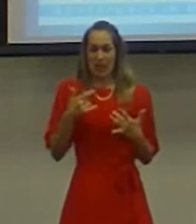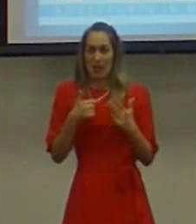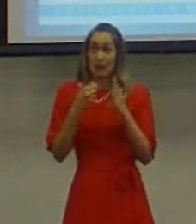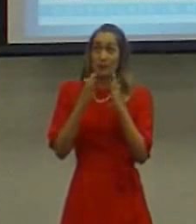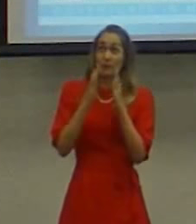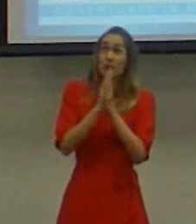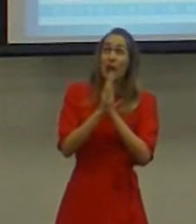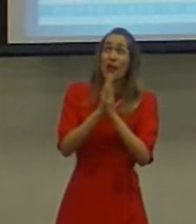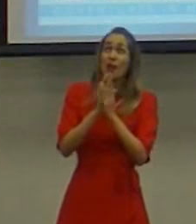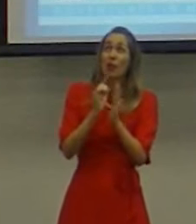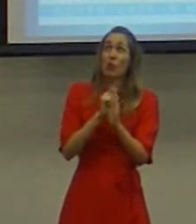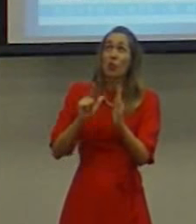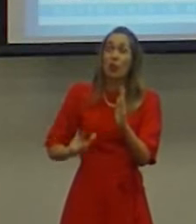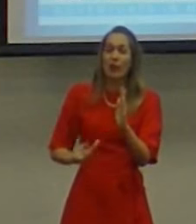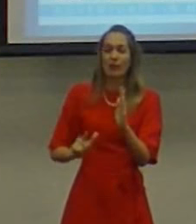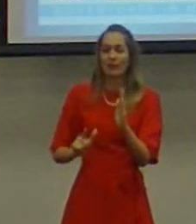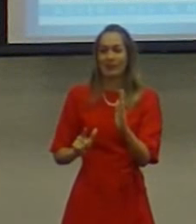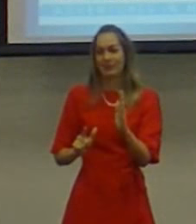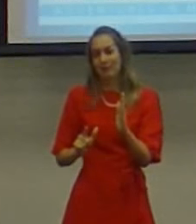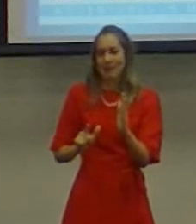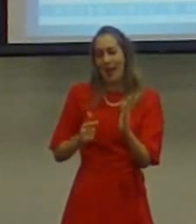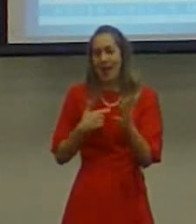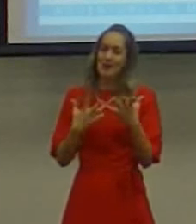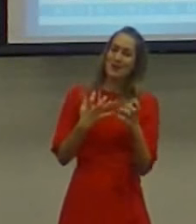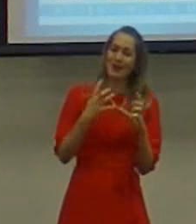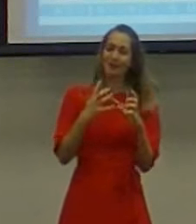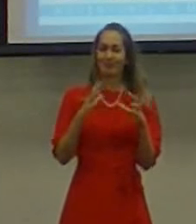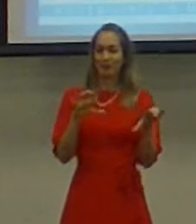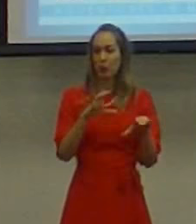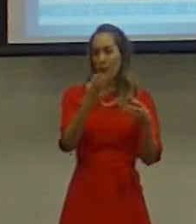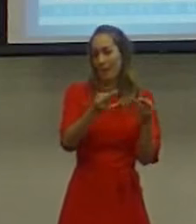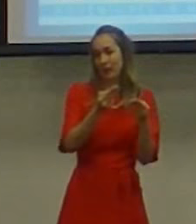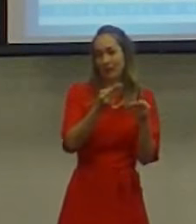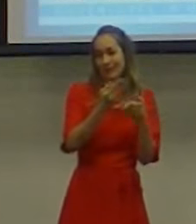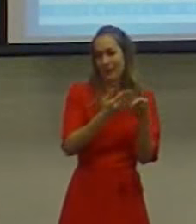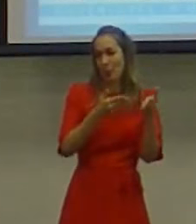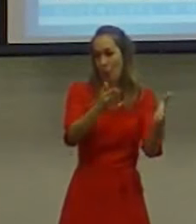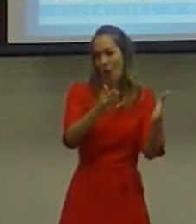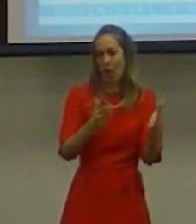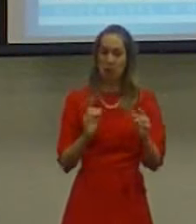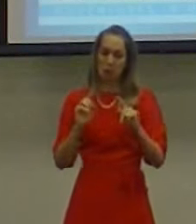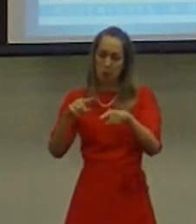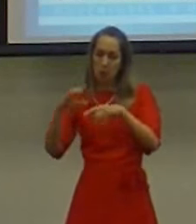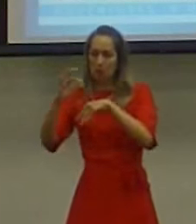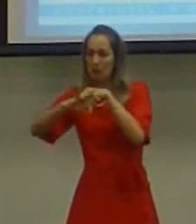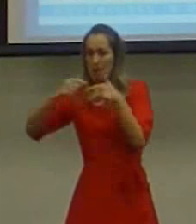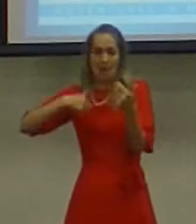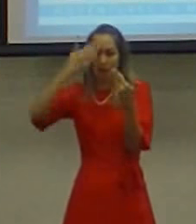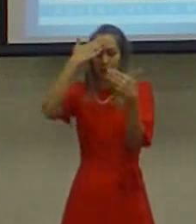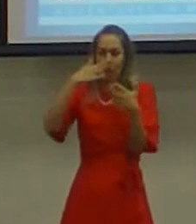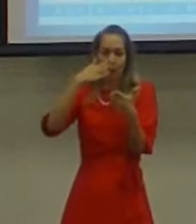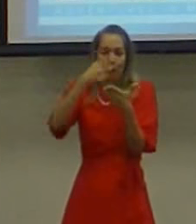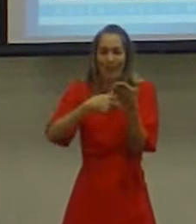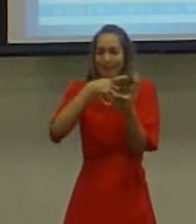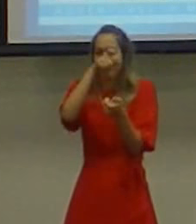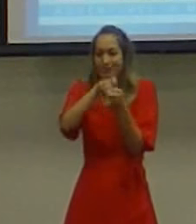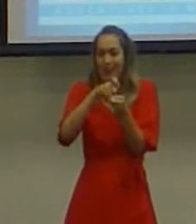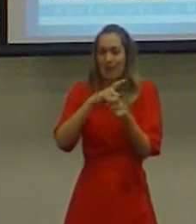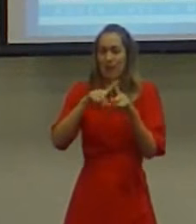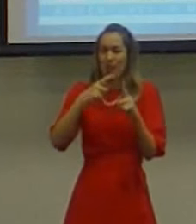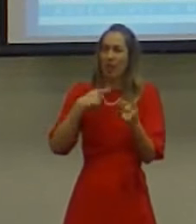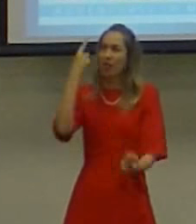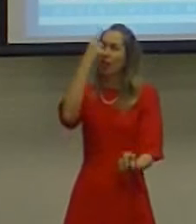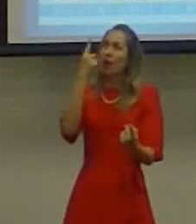Lord, I was wanting to go into ministry in some aspect. I wanted to go to Sunset. I didn't really know what I wanted to do, but I thought about it, and I was like,